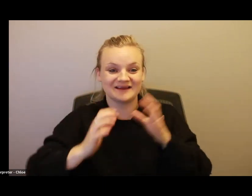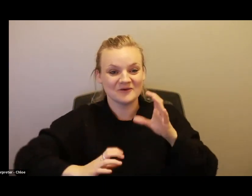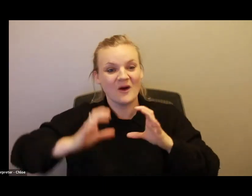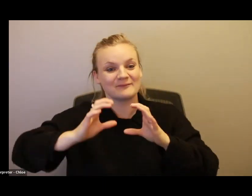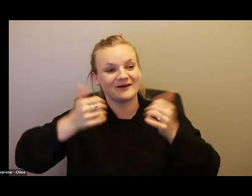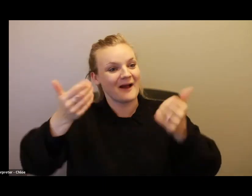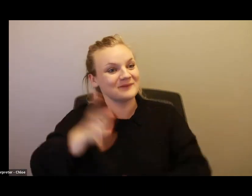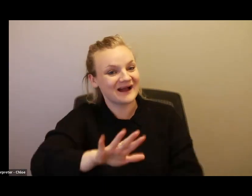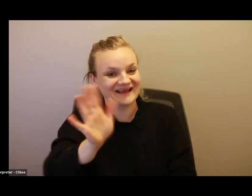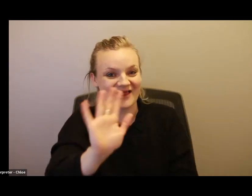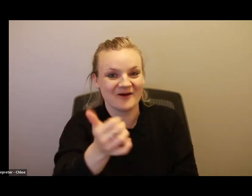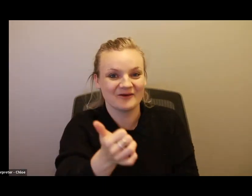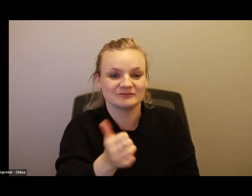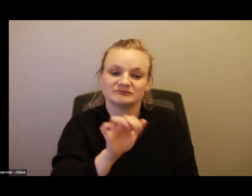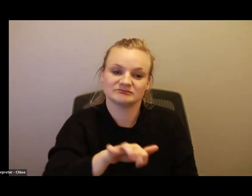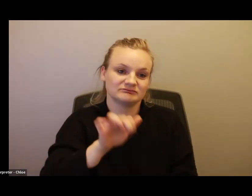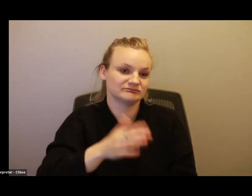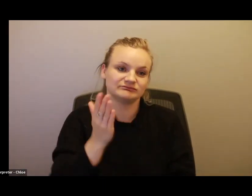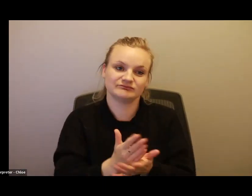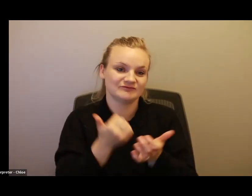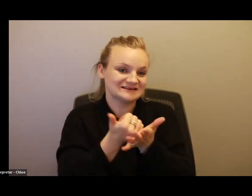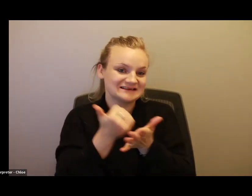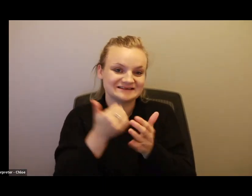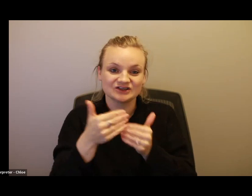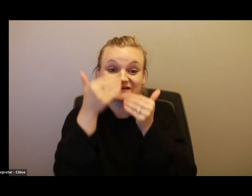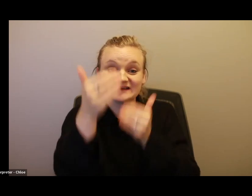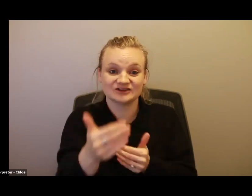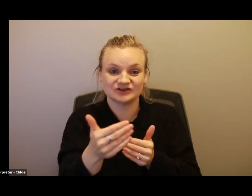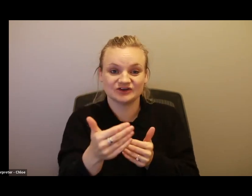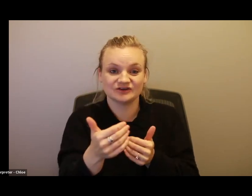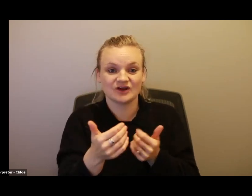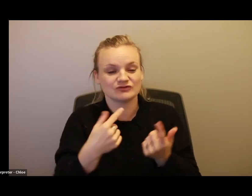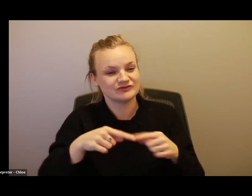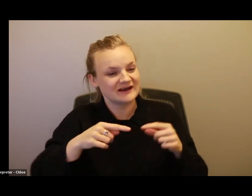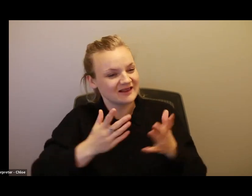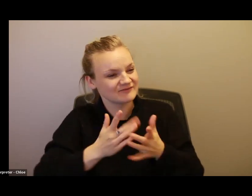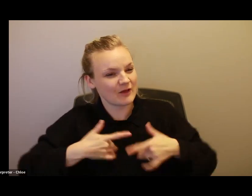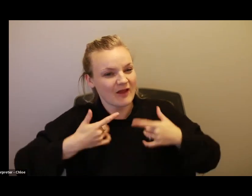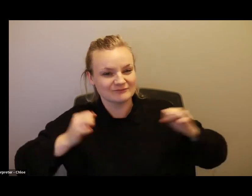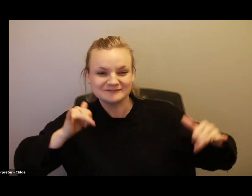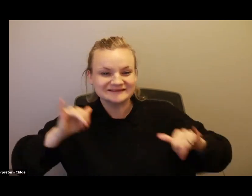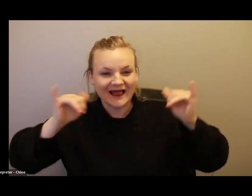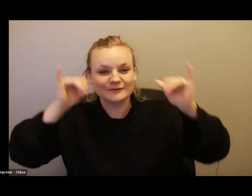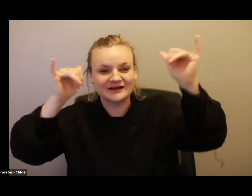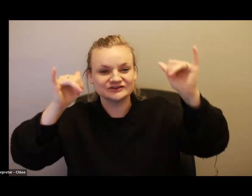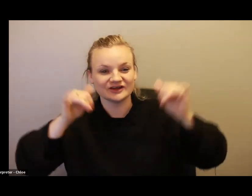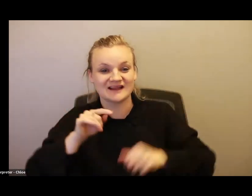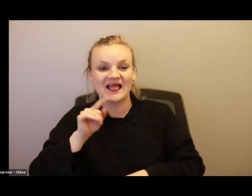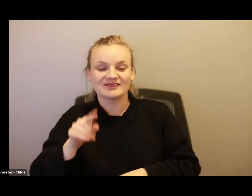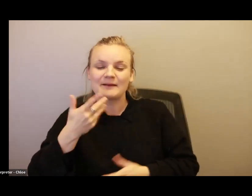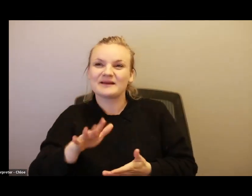Hi. Yeah, no, we had a really great session, which feels like a really nice celebration of what has been a very,